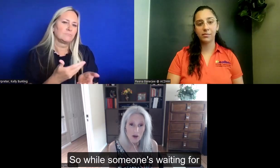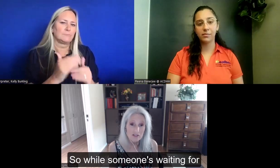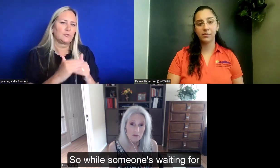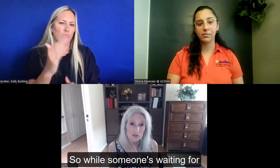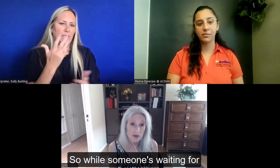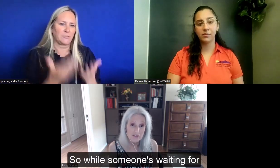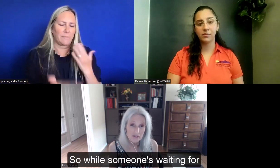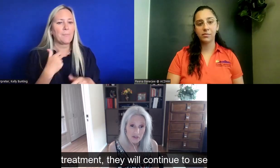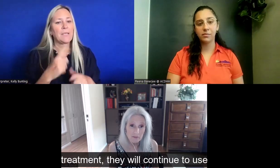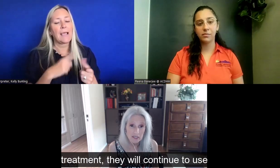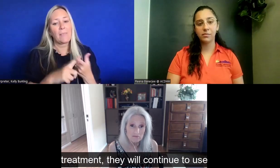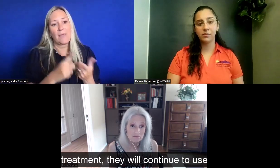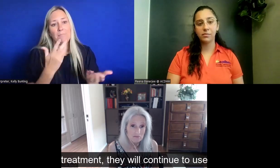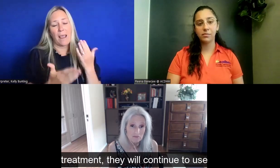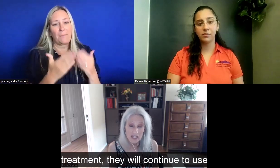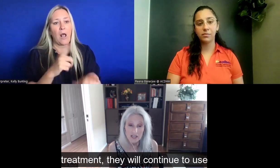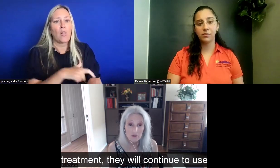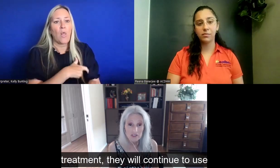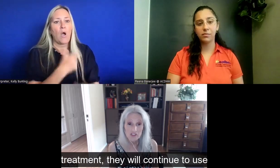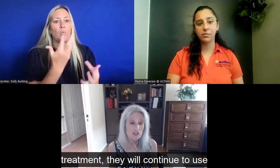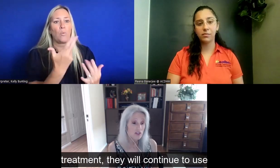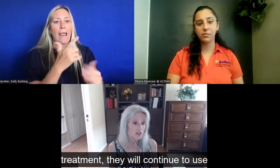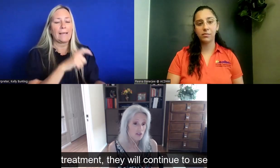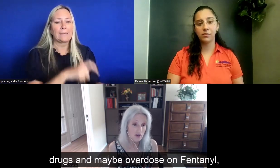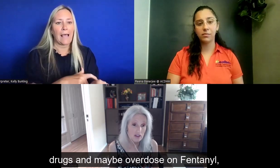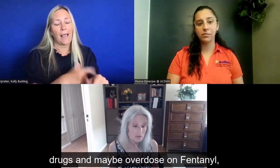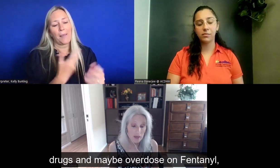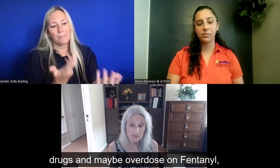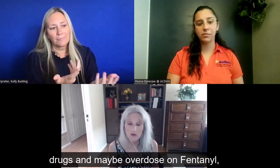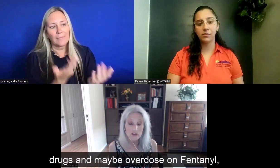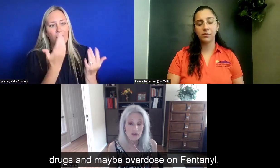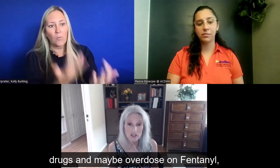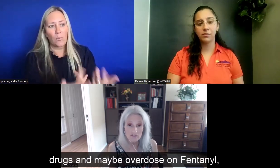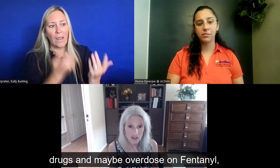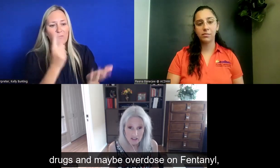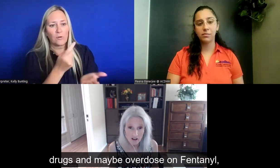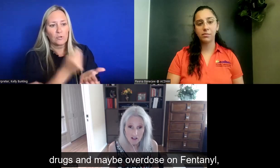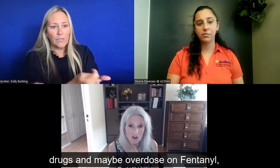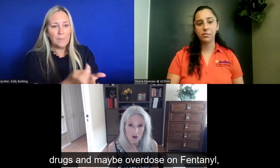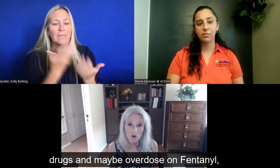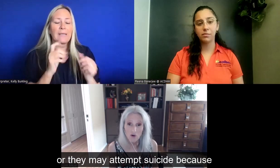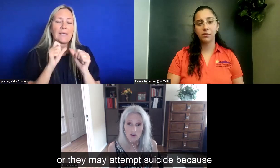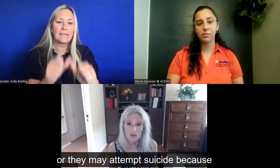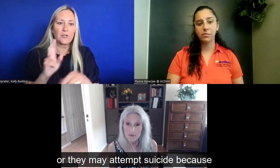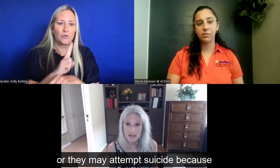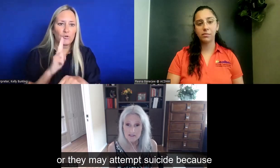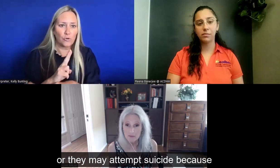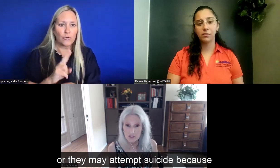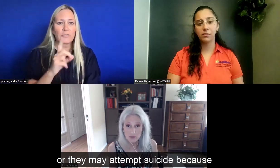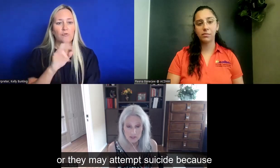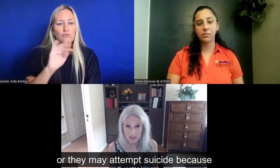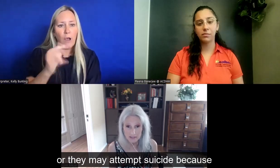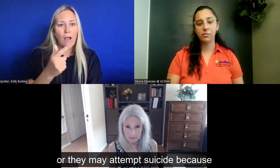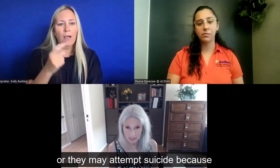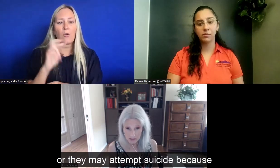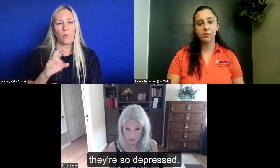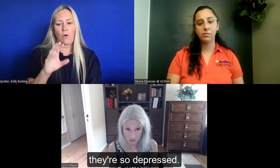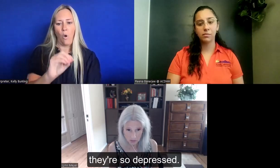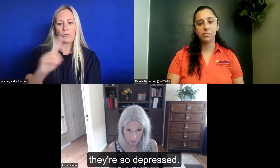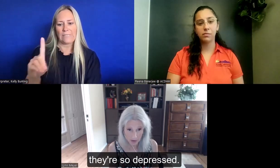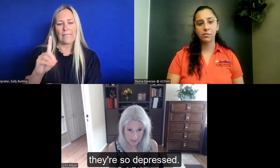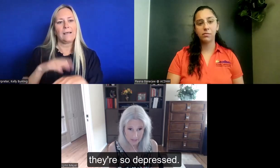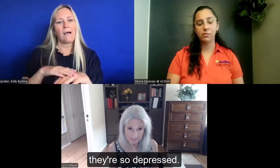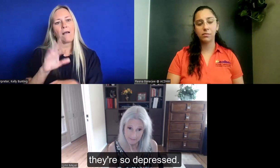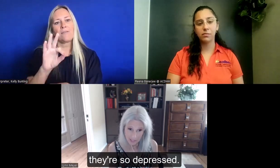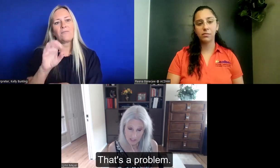So while someone's waiting for treatment, they will continue to use drugs and maybe overdose on fentanyl, or they may attempt suicide because they're